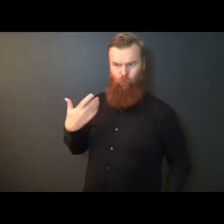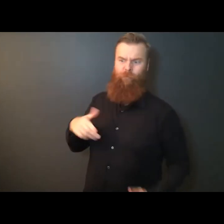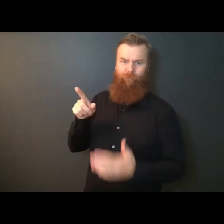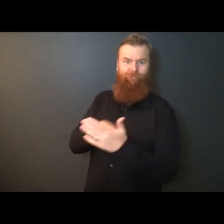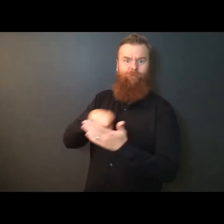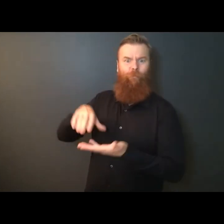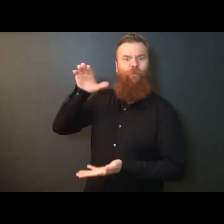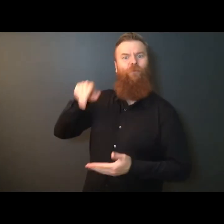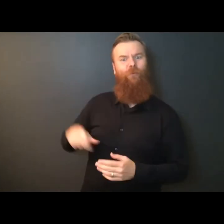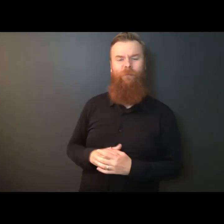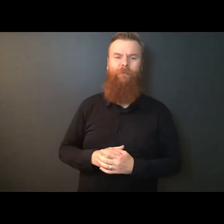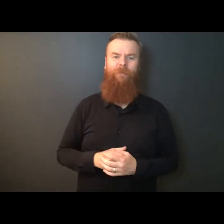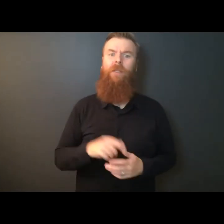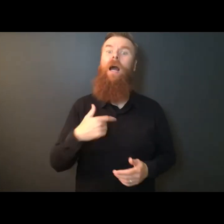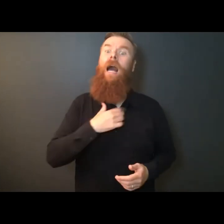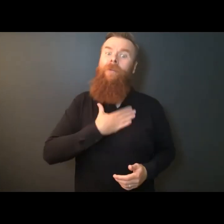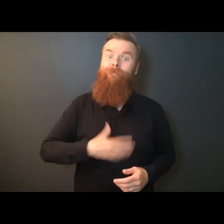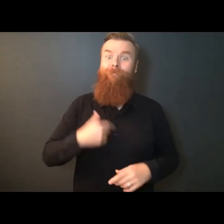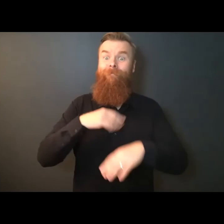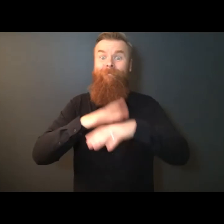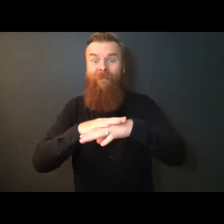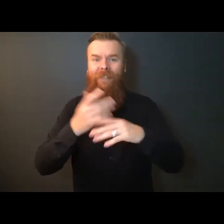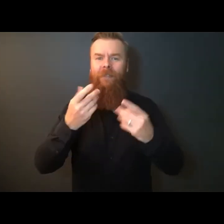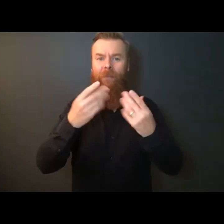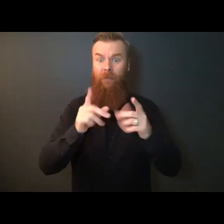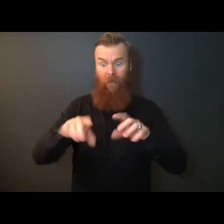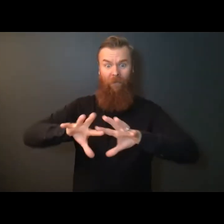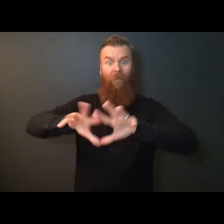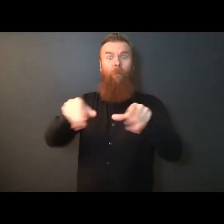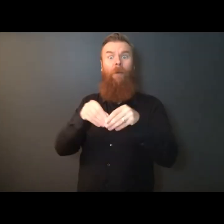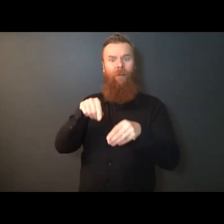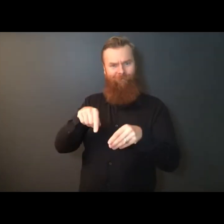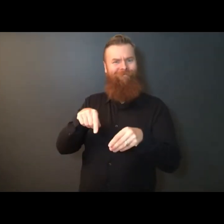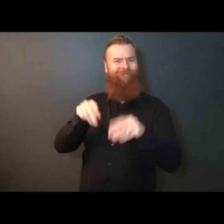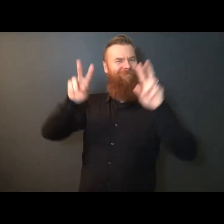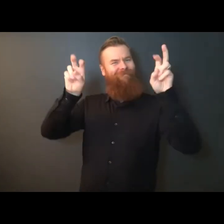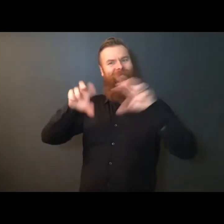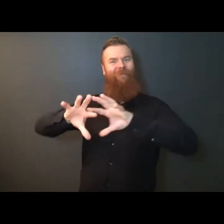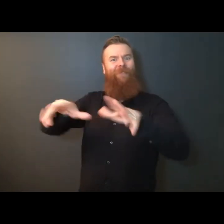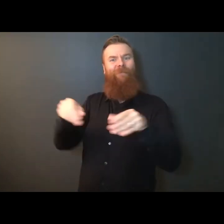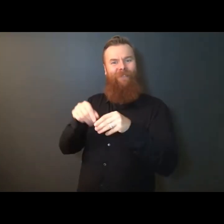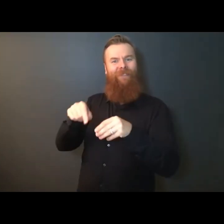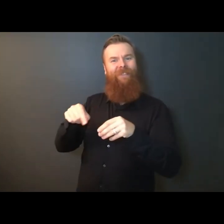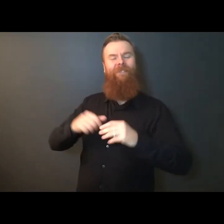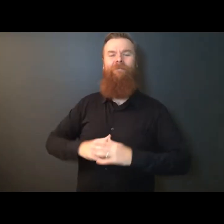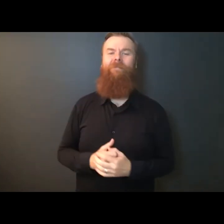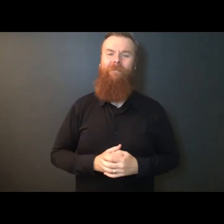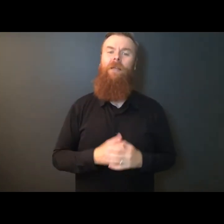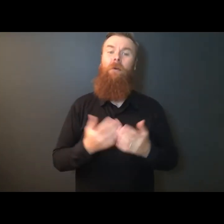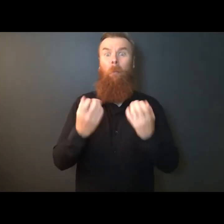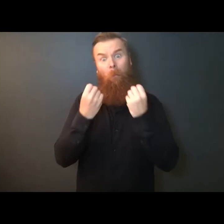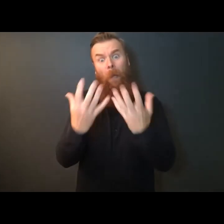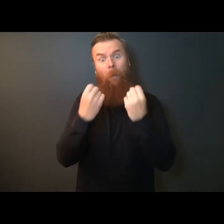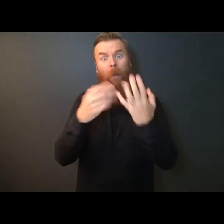that we have the family aspect, and there are also, I think we should also be aware that often men with disabilities I know of who